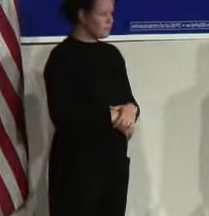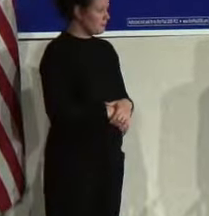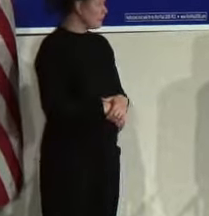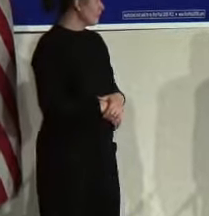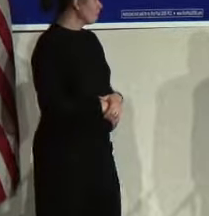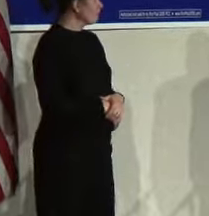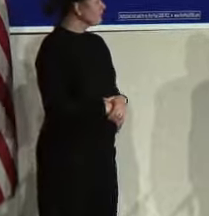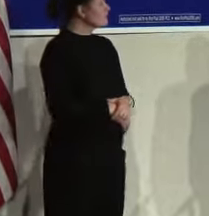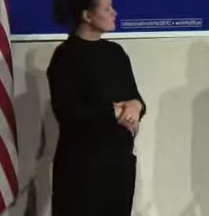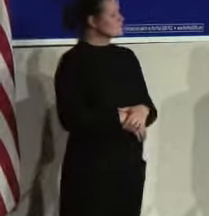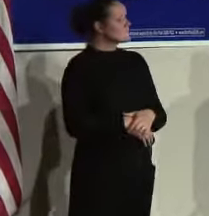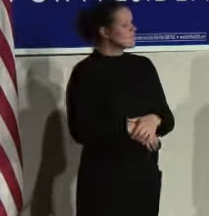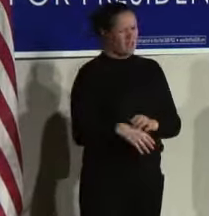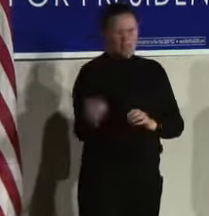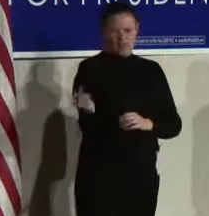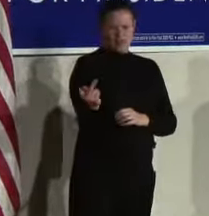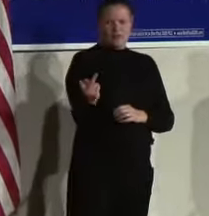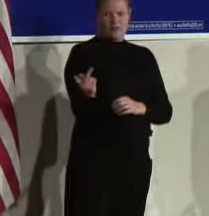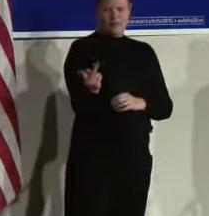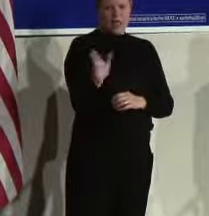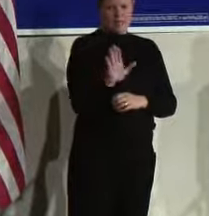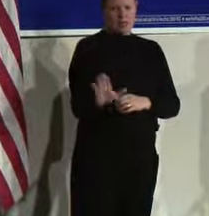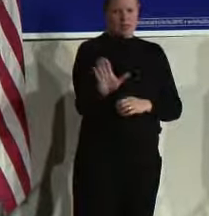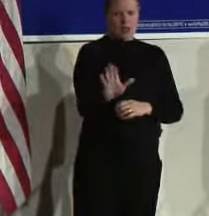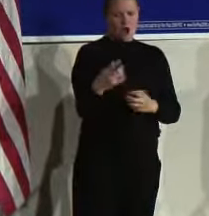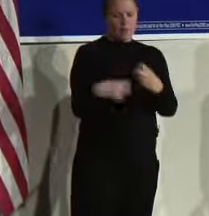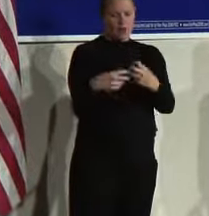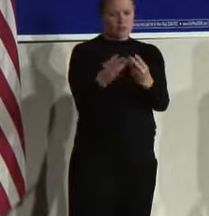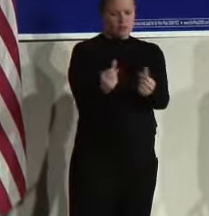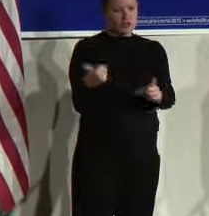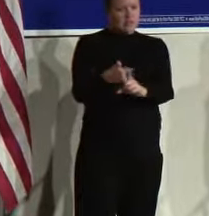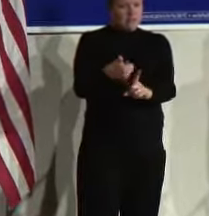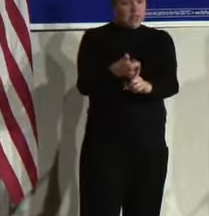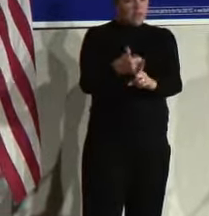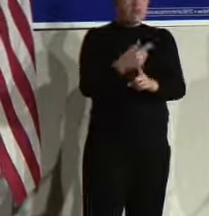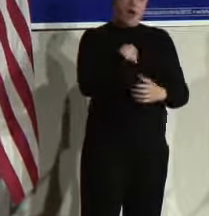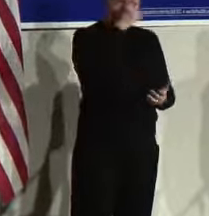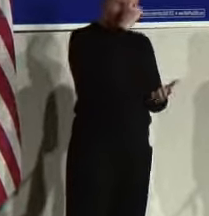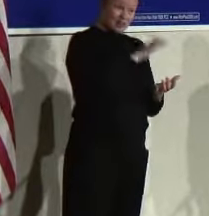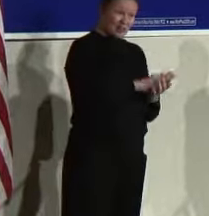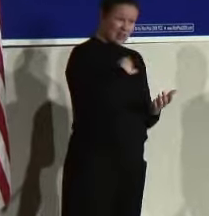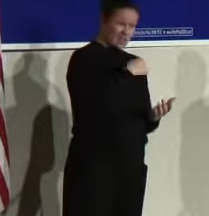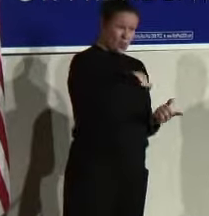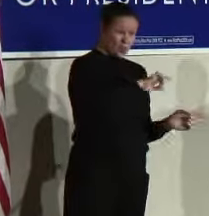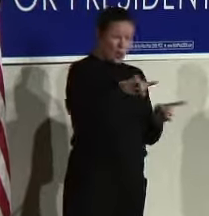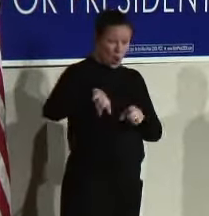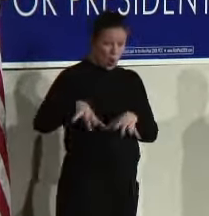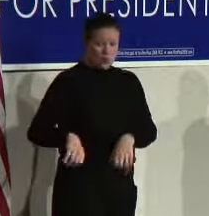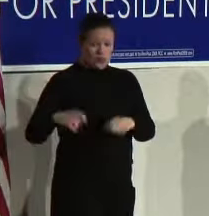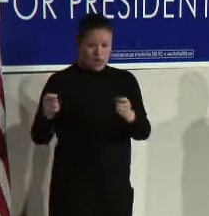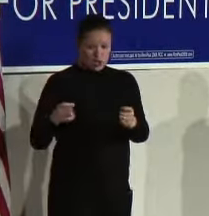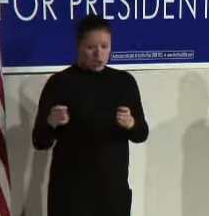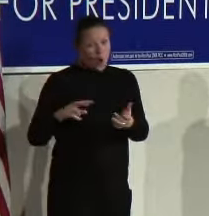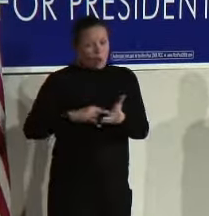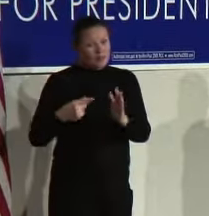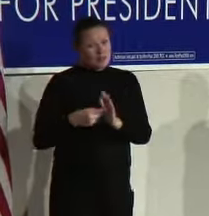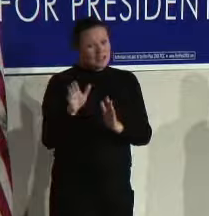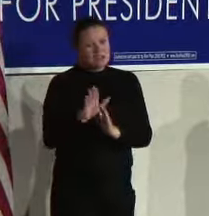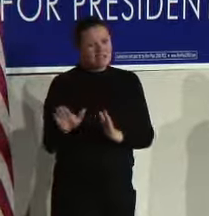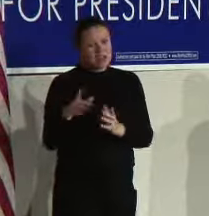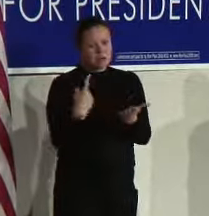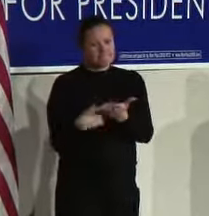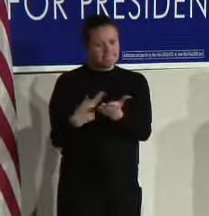would encourage them to work out their differences. I think the fact that we're there keeps some of these solutions from coming about. I think